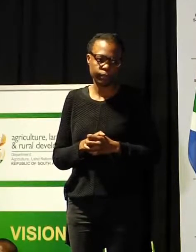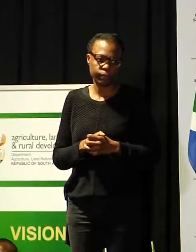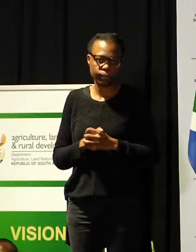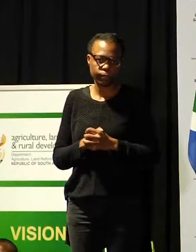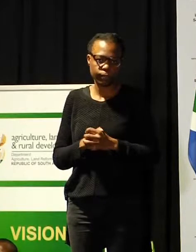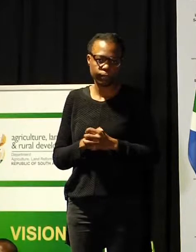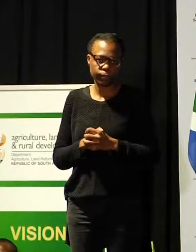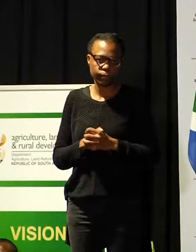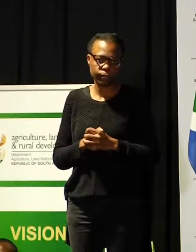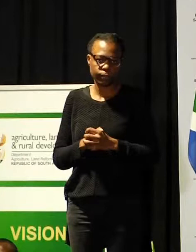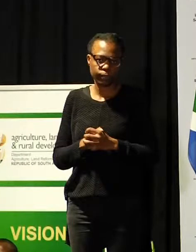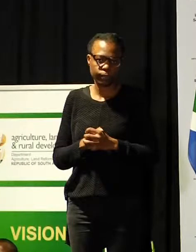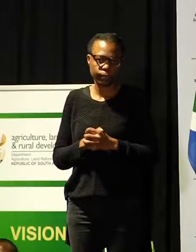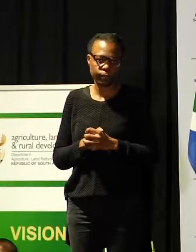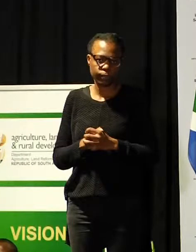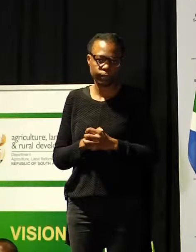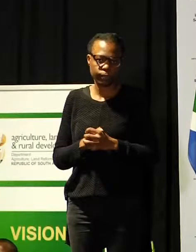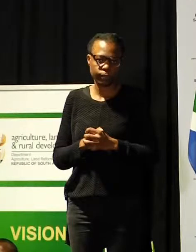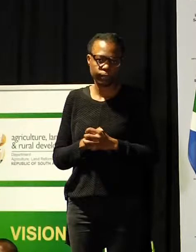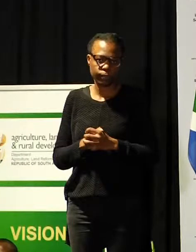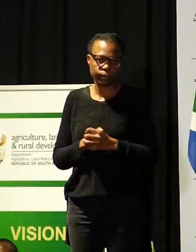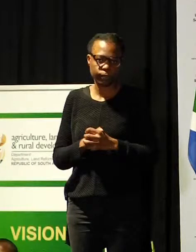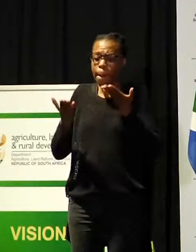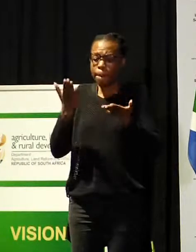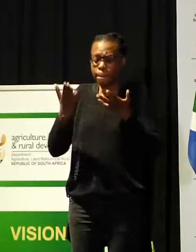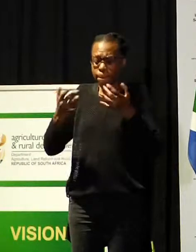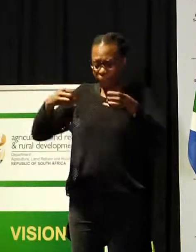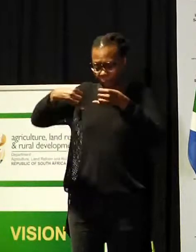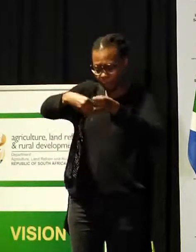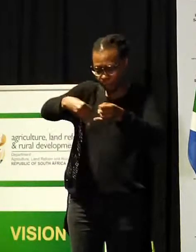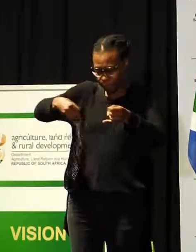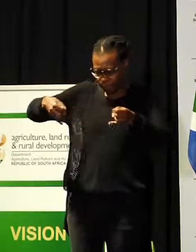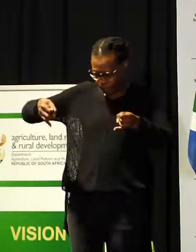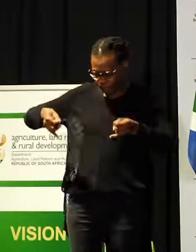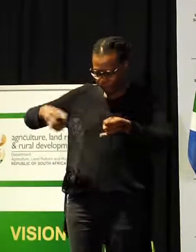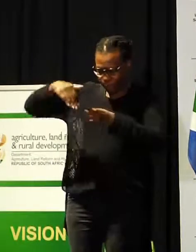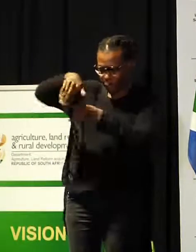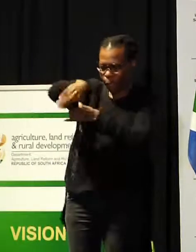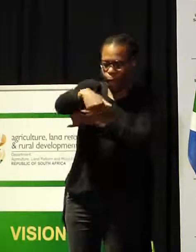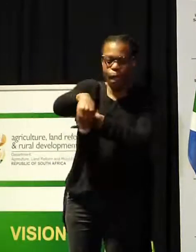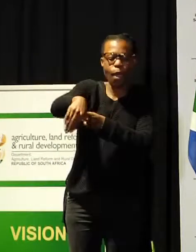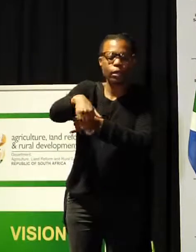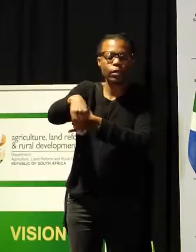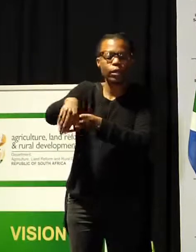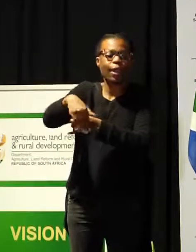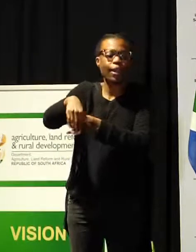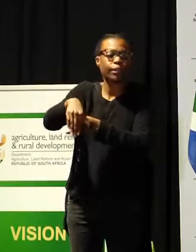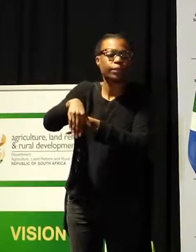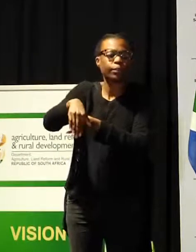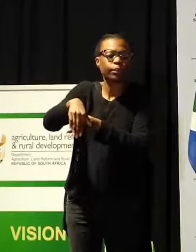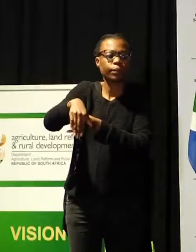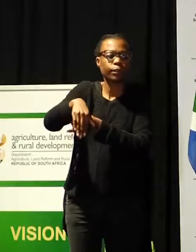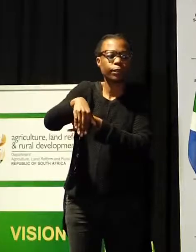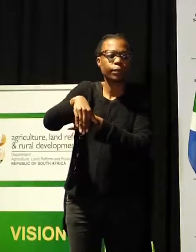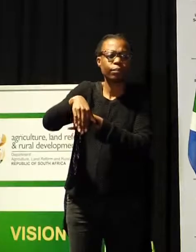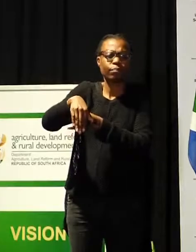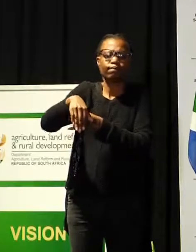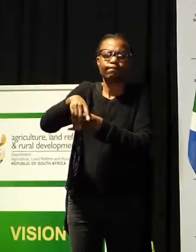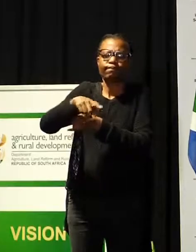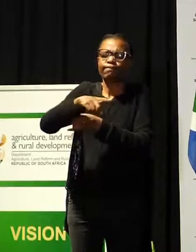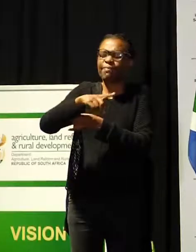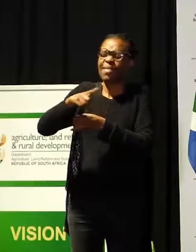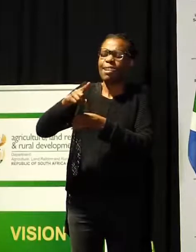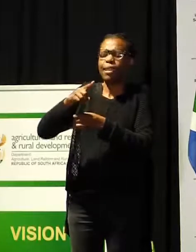In cases where the outer boundaries land without traditional councils, there was an acknowledgement that there